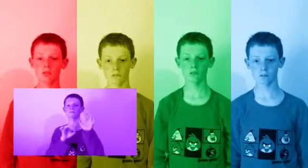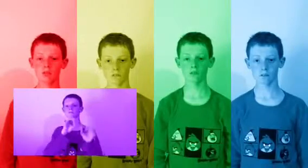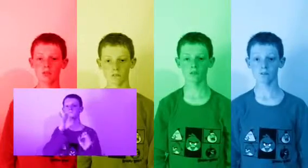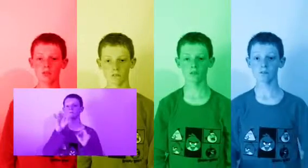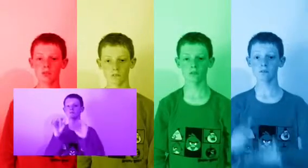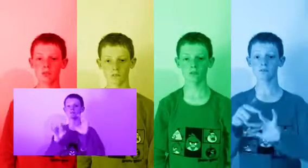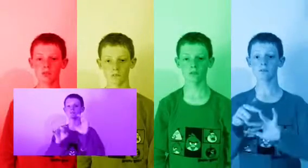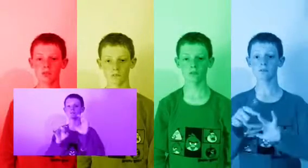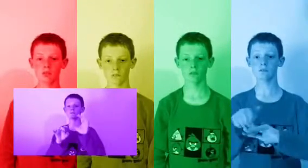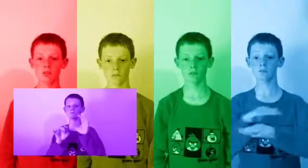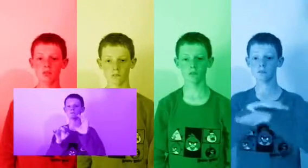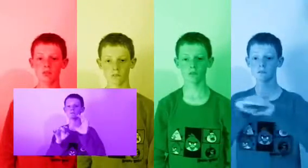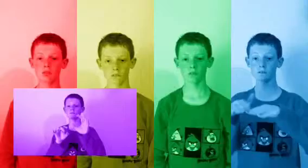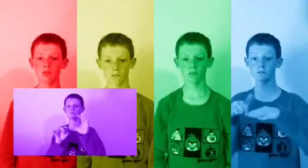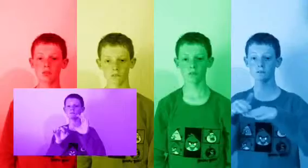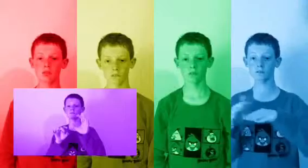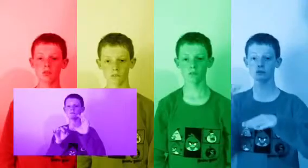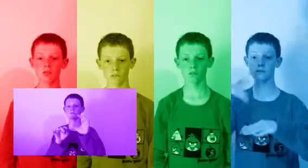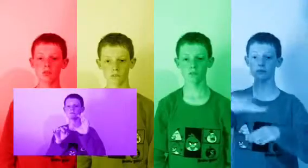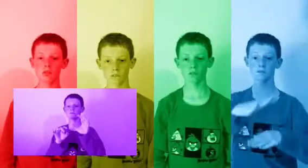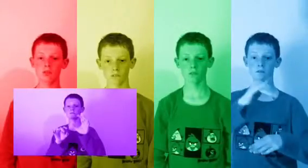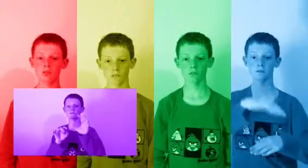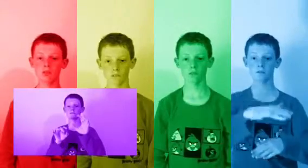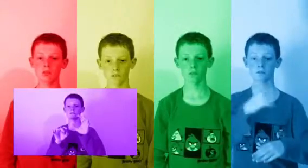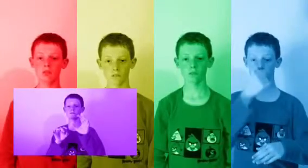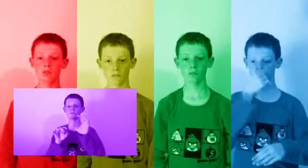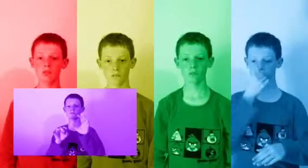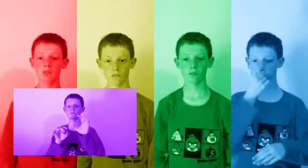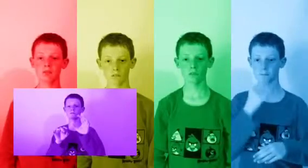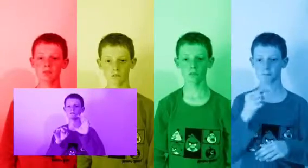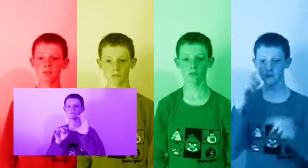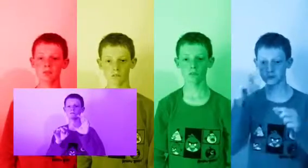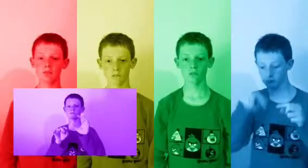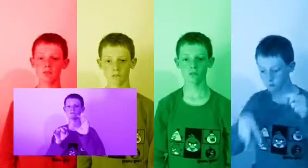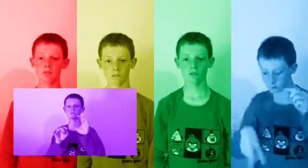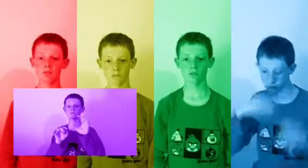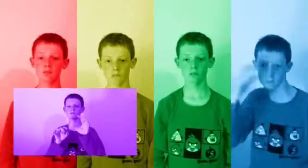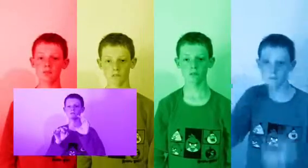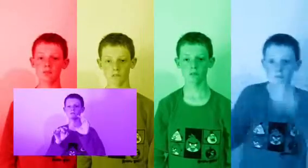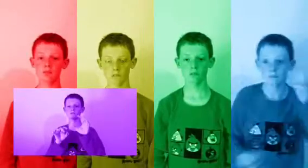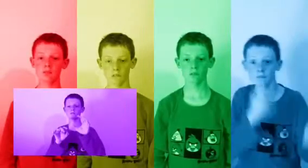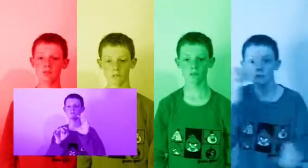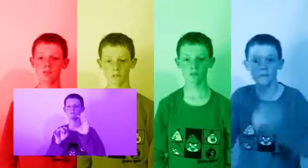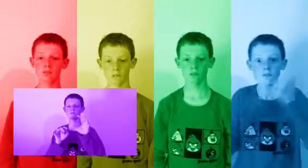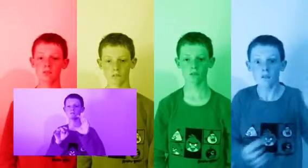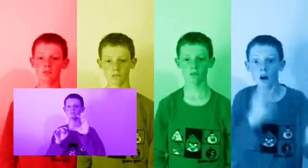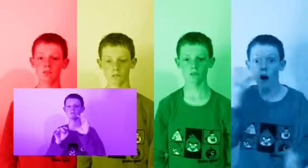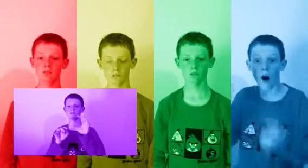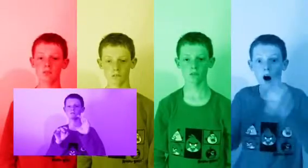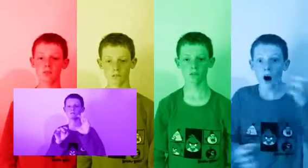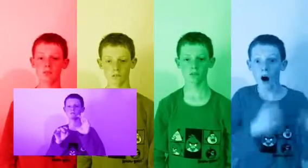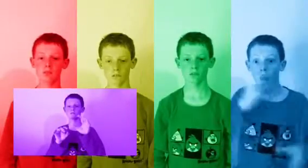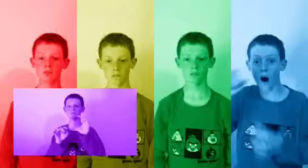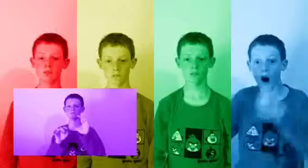O went over the ocean and saw an octopus,